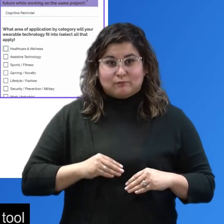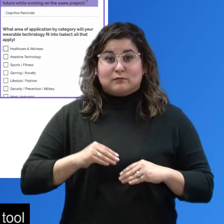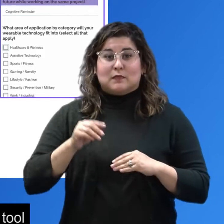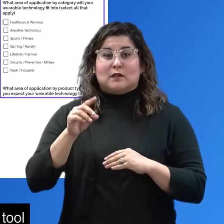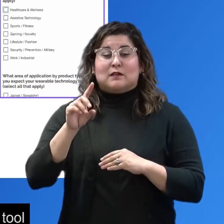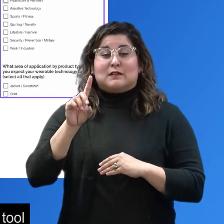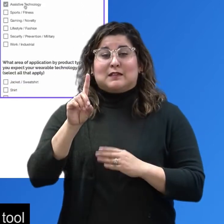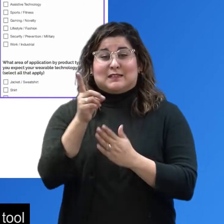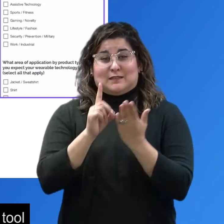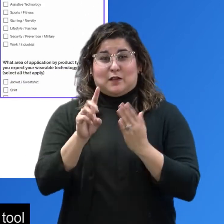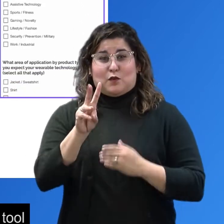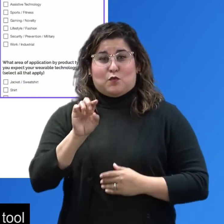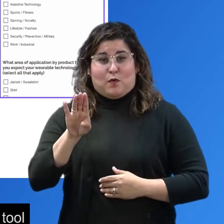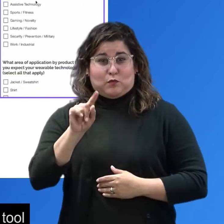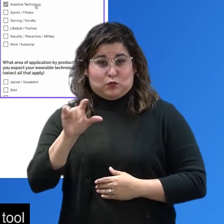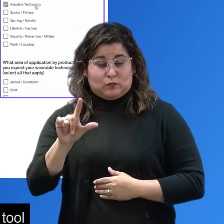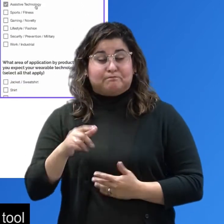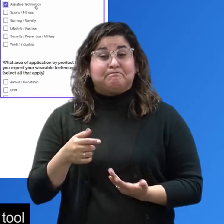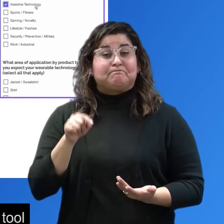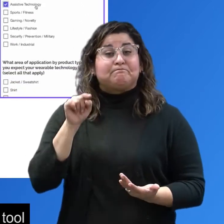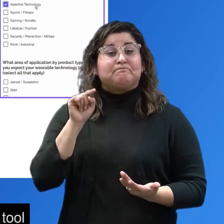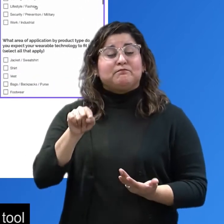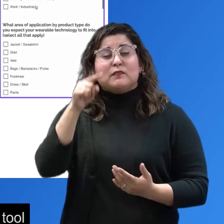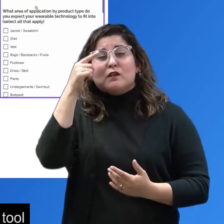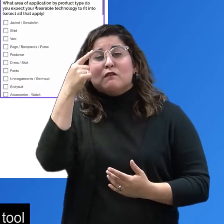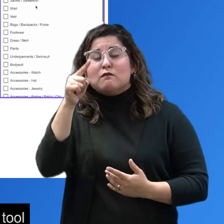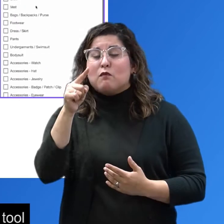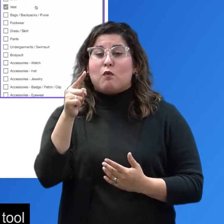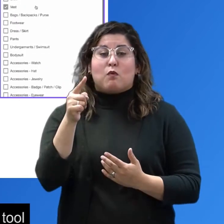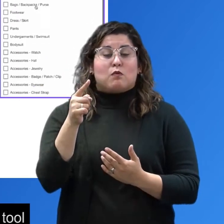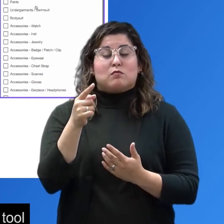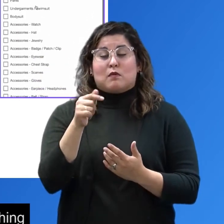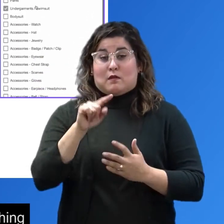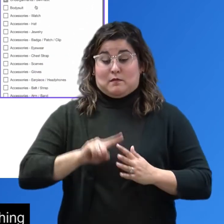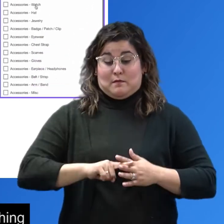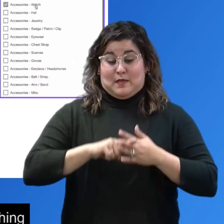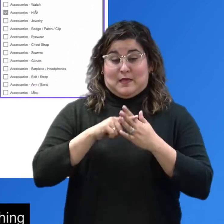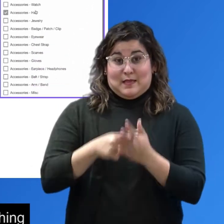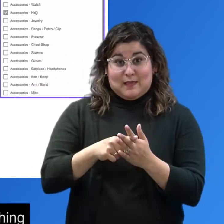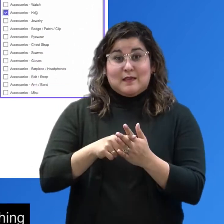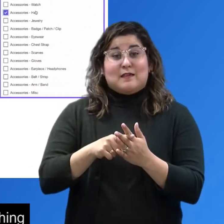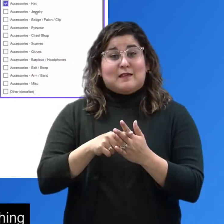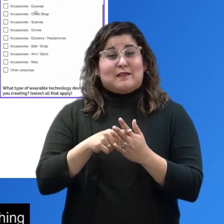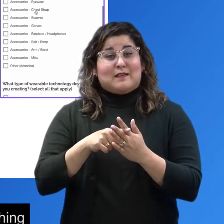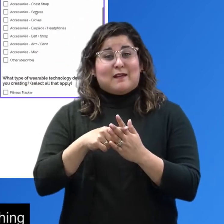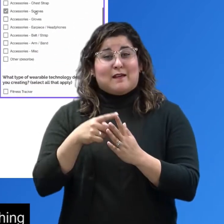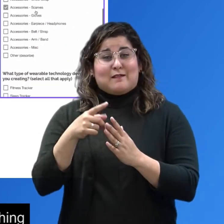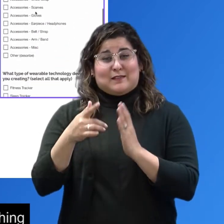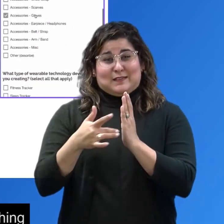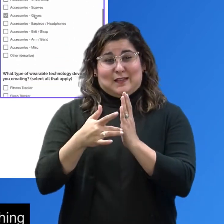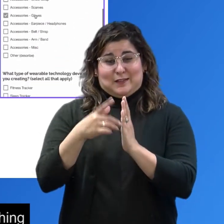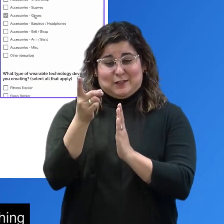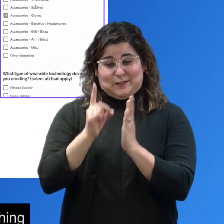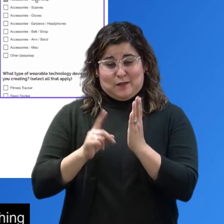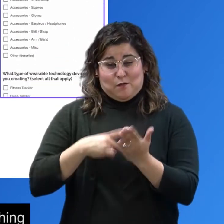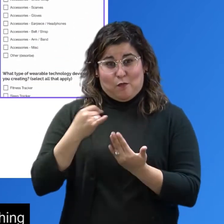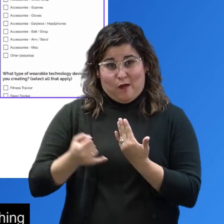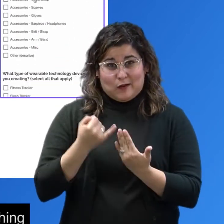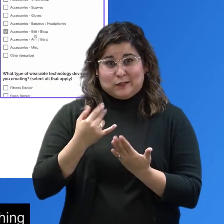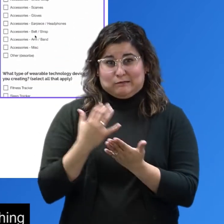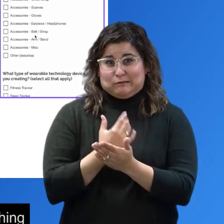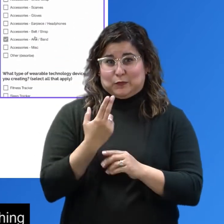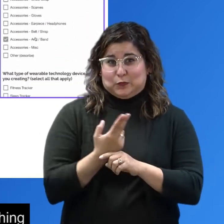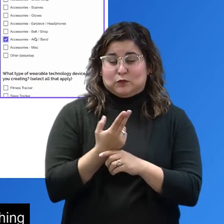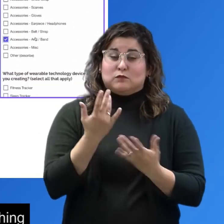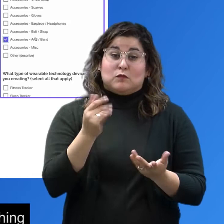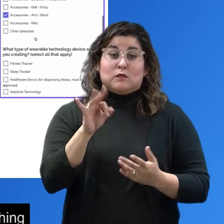So this web tool is meant for anyone at the beginning of a wearable technology design project. So if you were